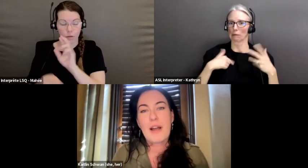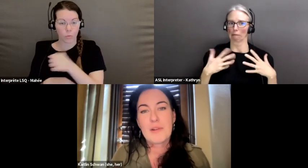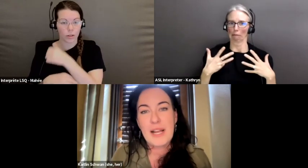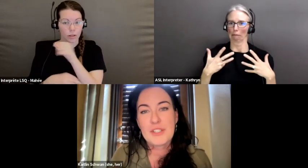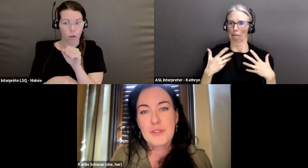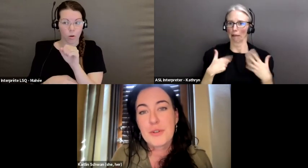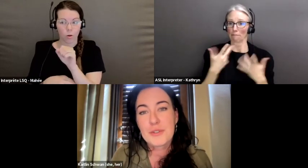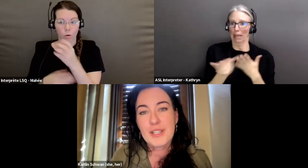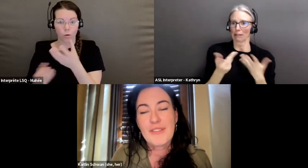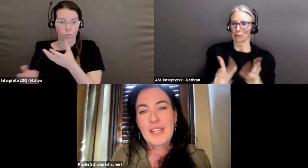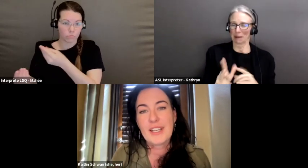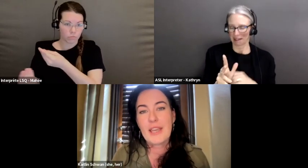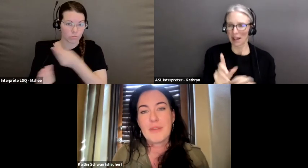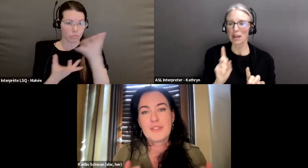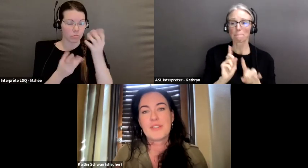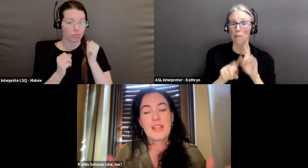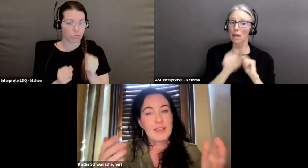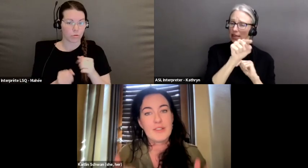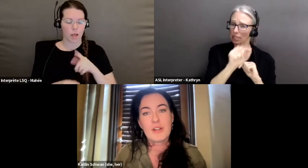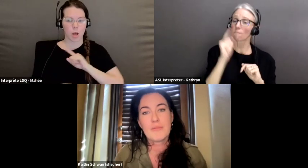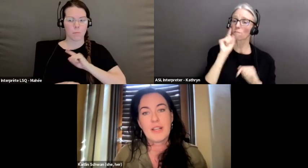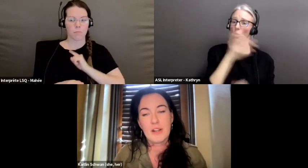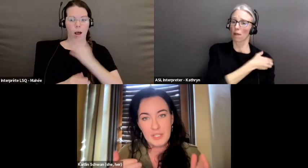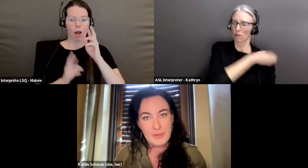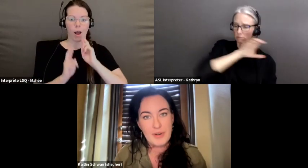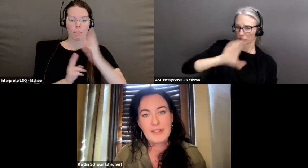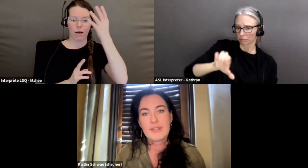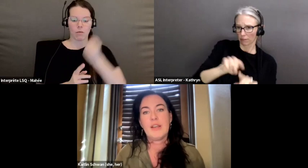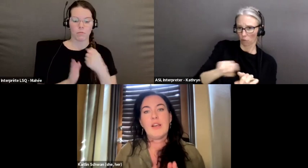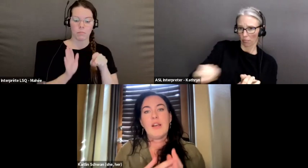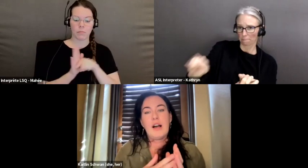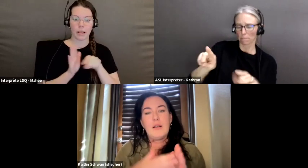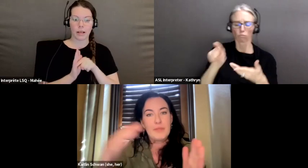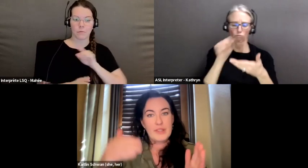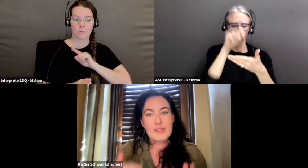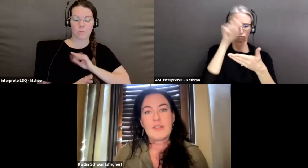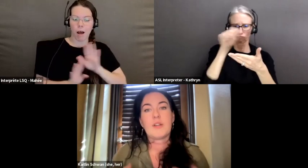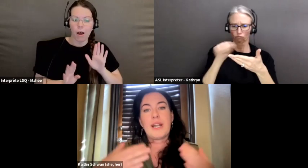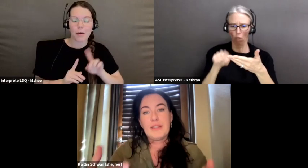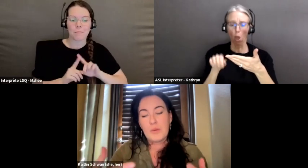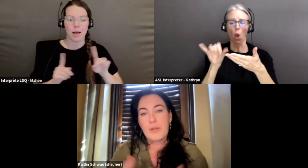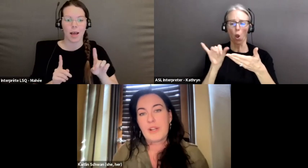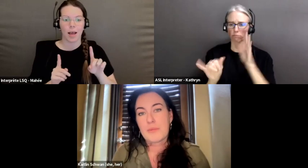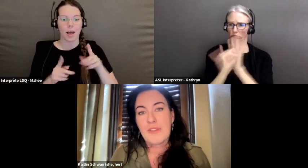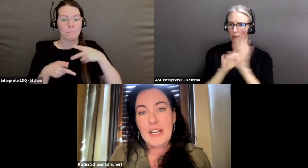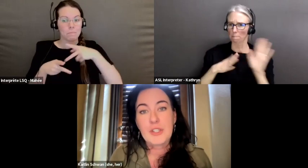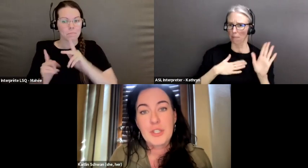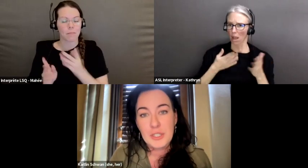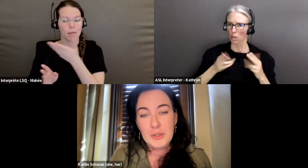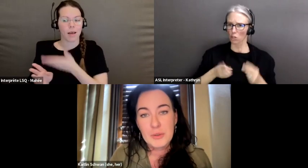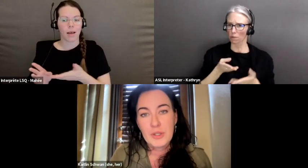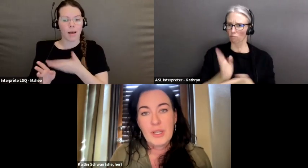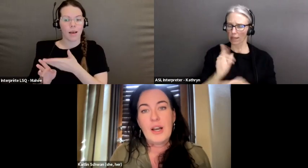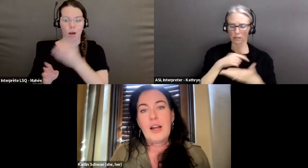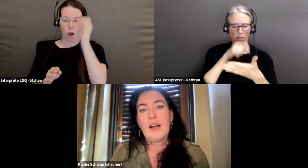the power back to folks who are living in encampments to say, these are my human rights. This is the grade that we are providing to